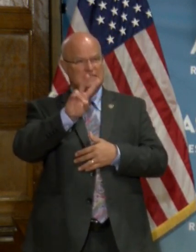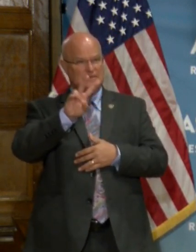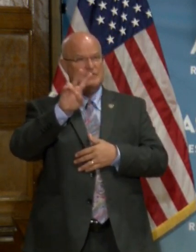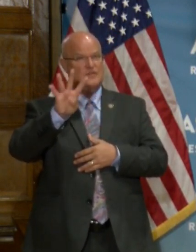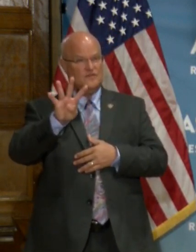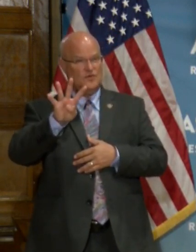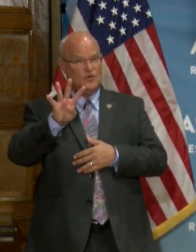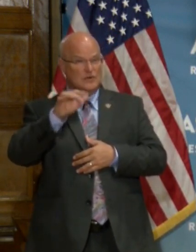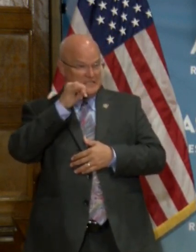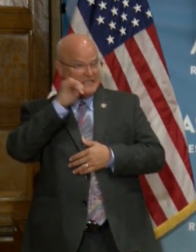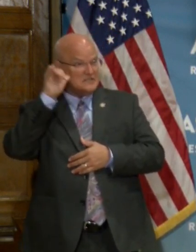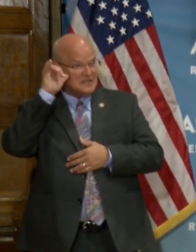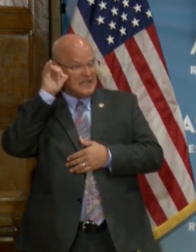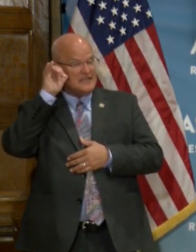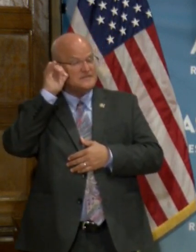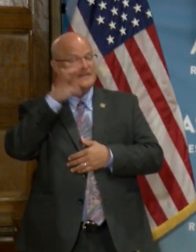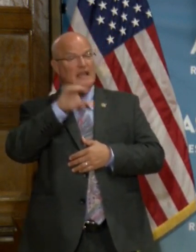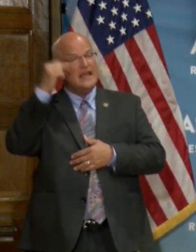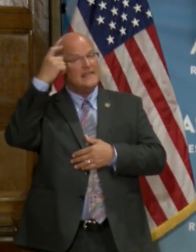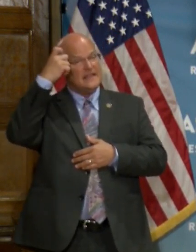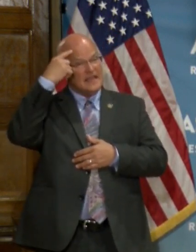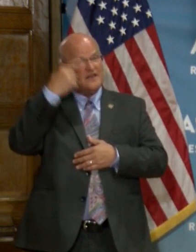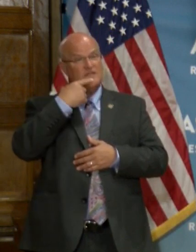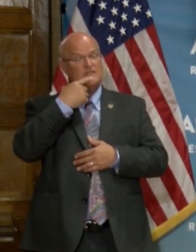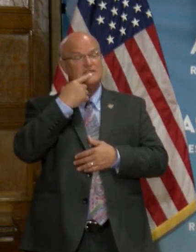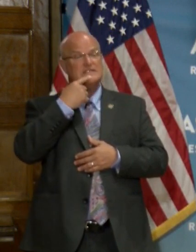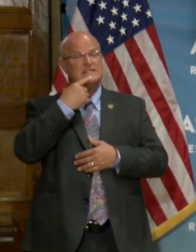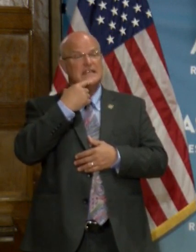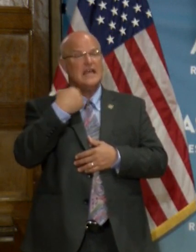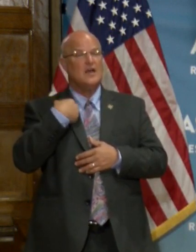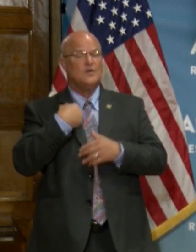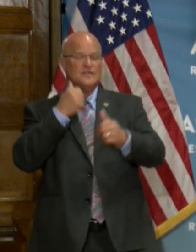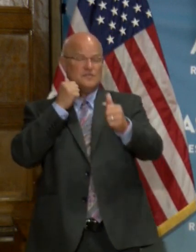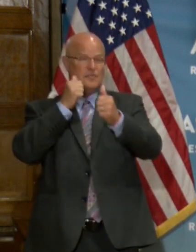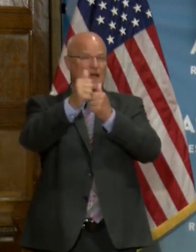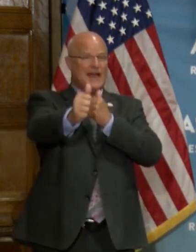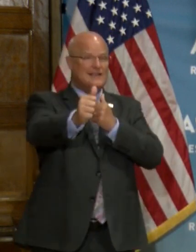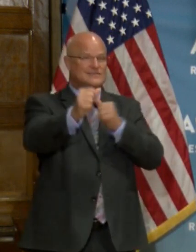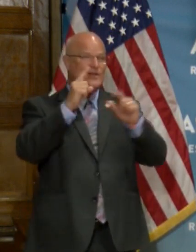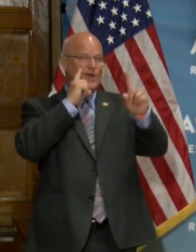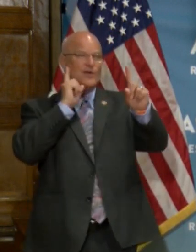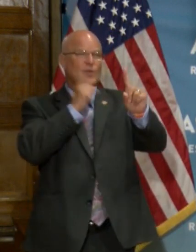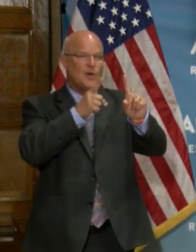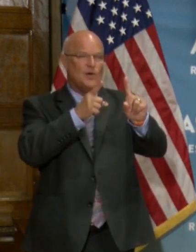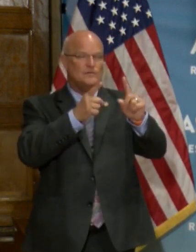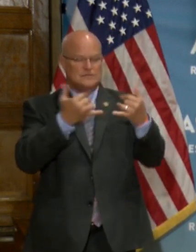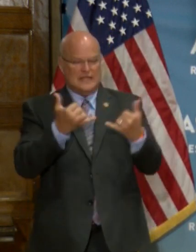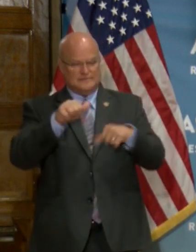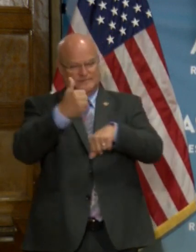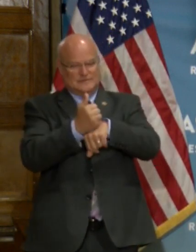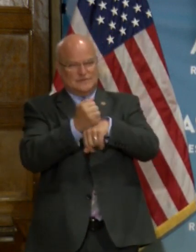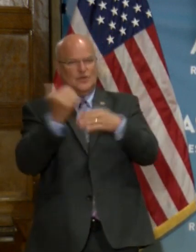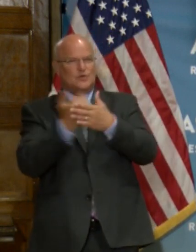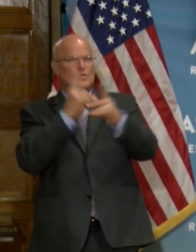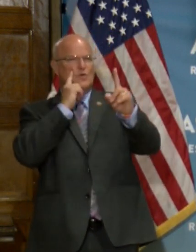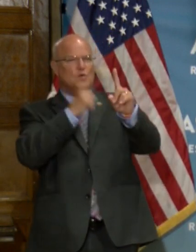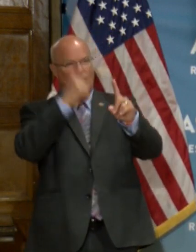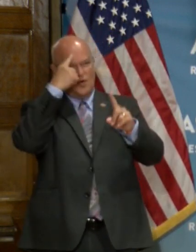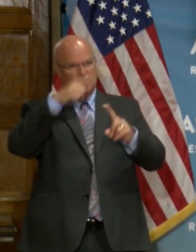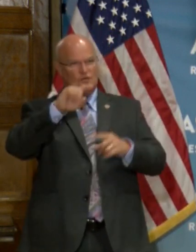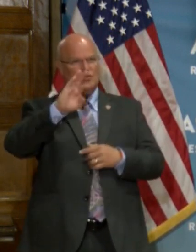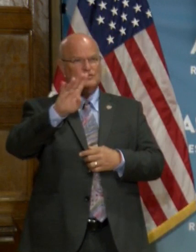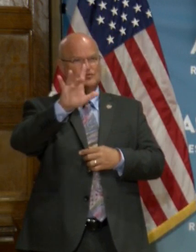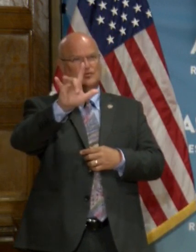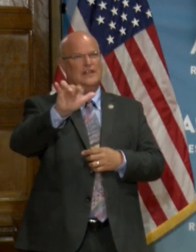7,374 yesterday, and as the governor has mentioned, we've exceeded our goal for the month, and we've set a new goal for